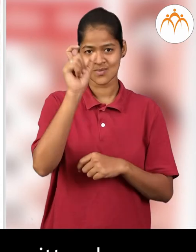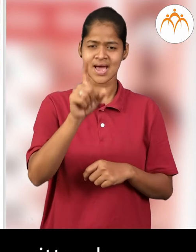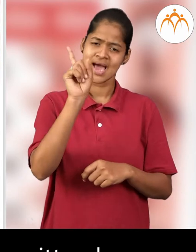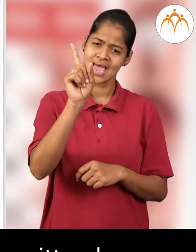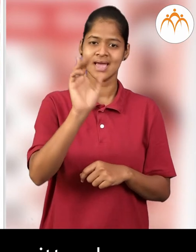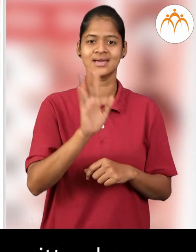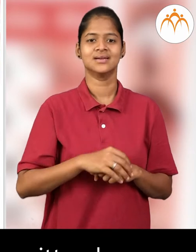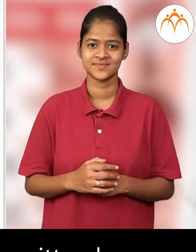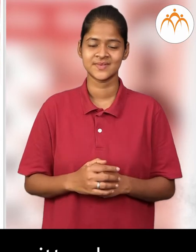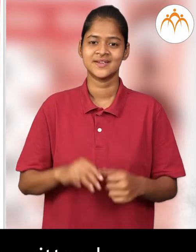is written here.